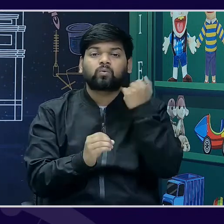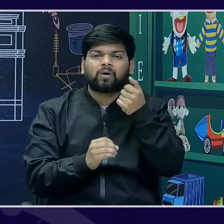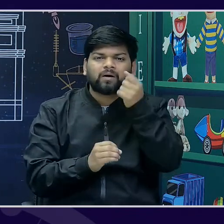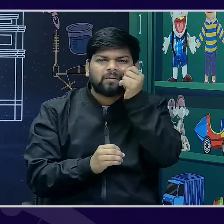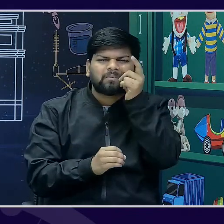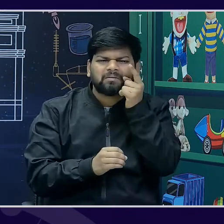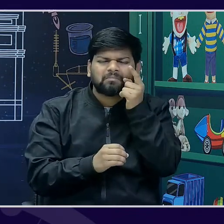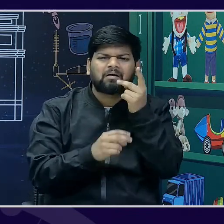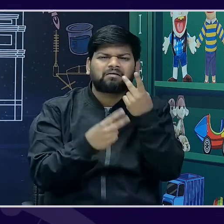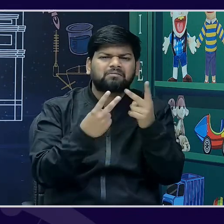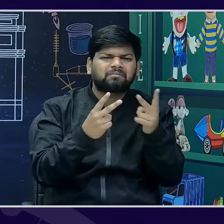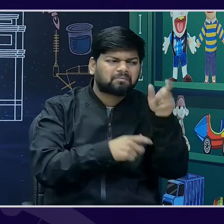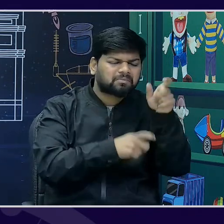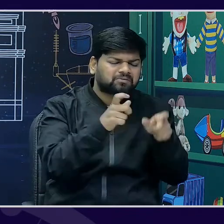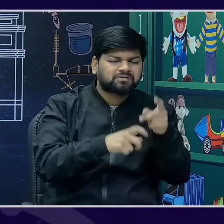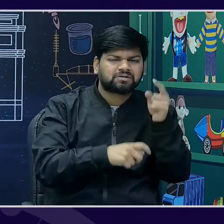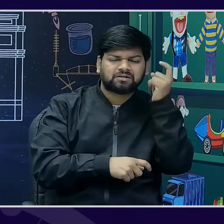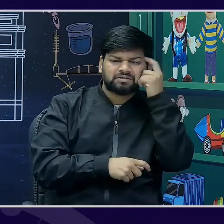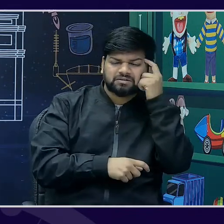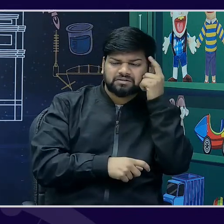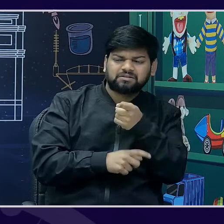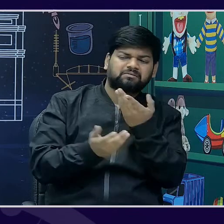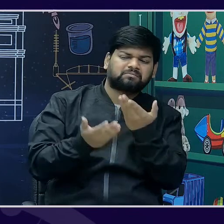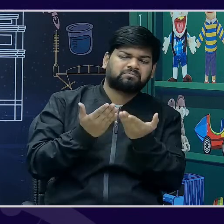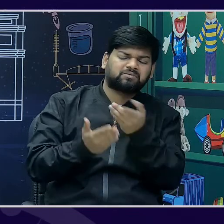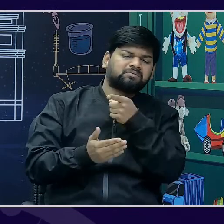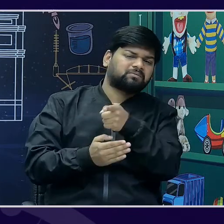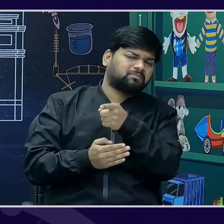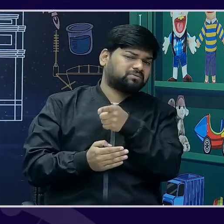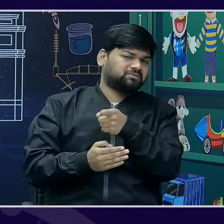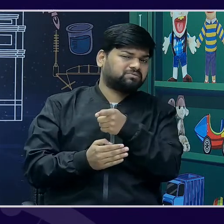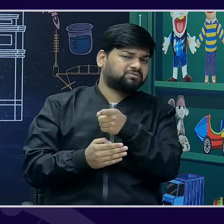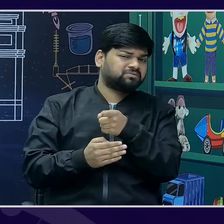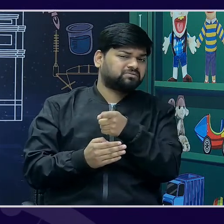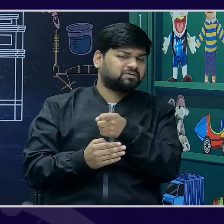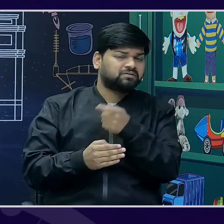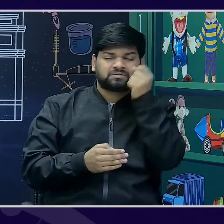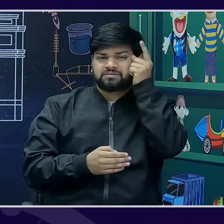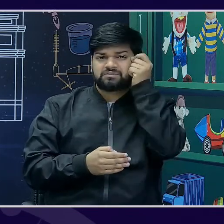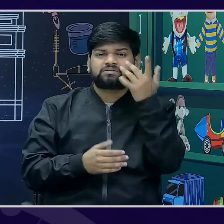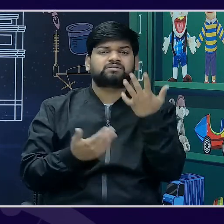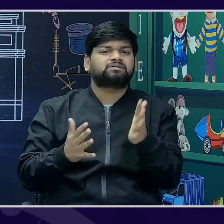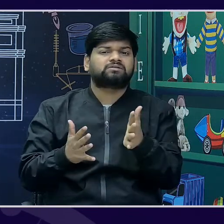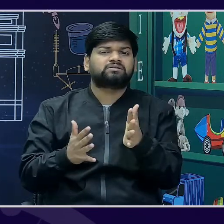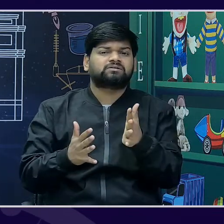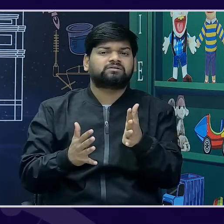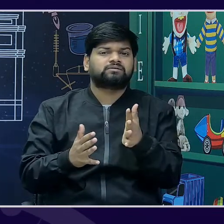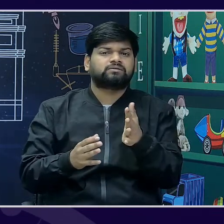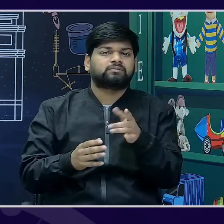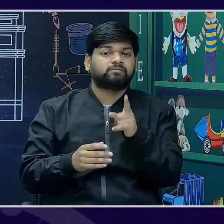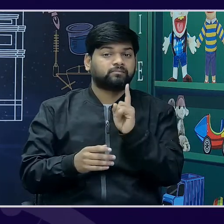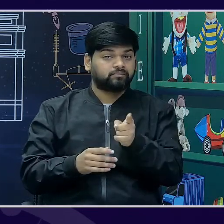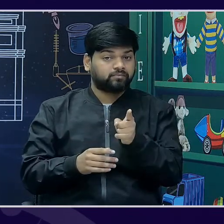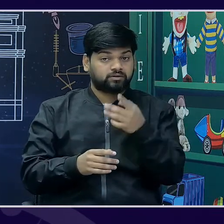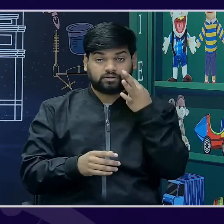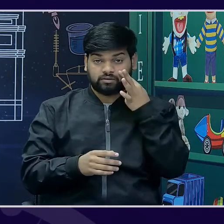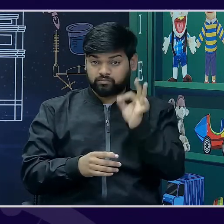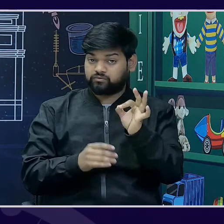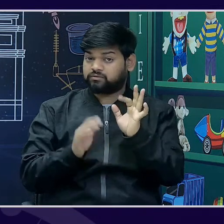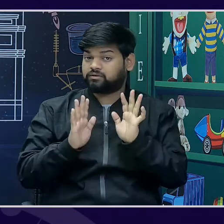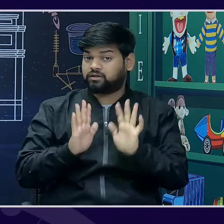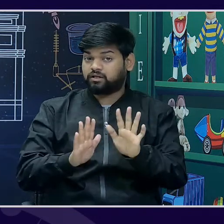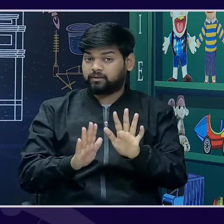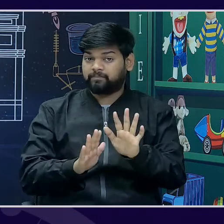or kids speak late, but that is not true. So it is very important that if the child is born